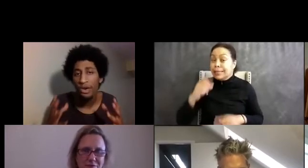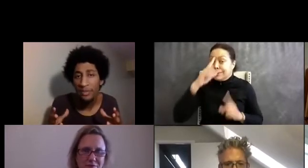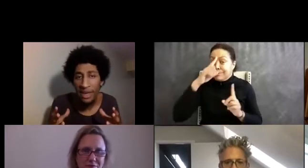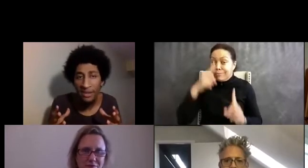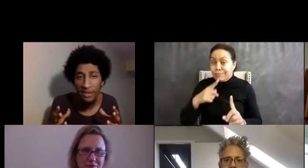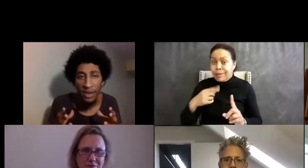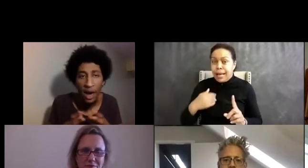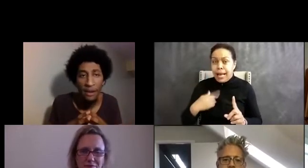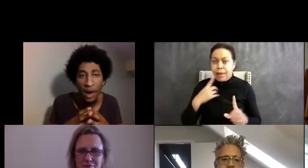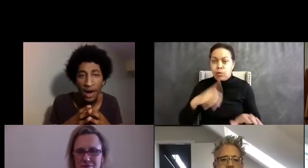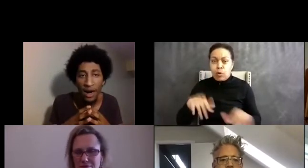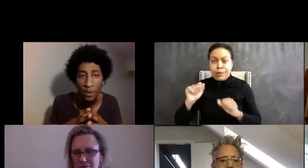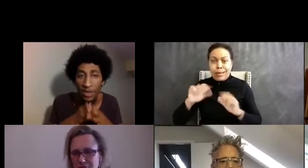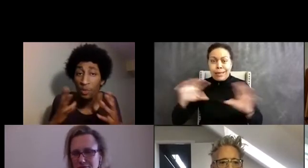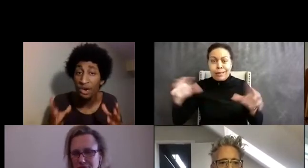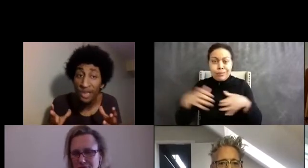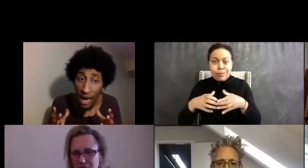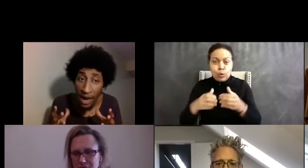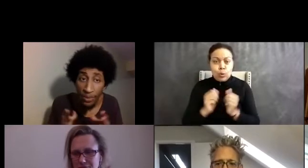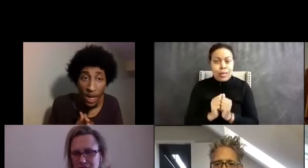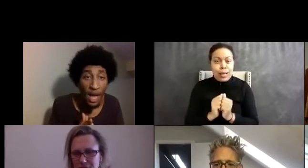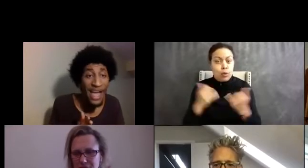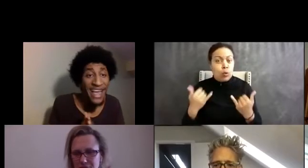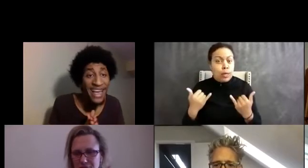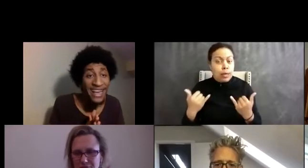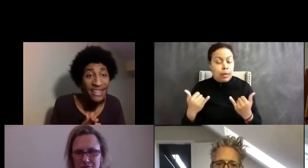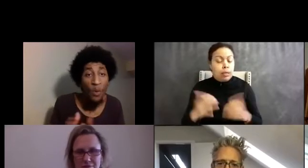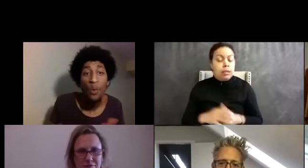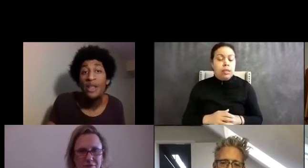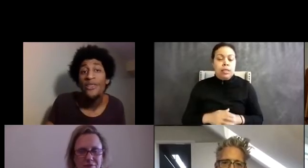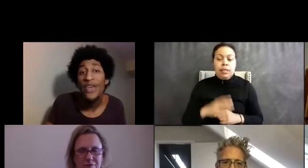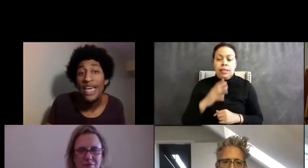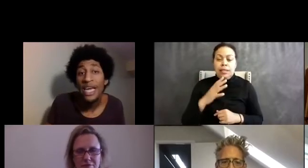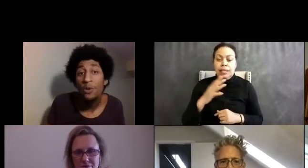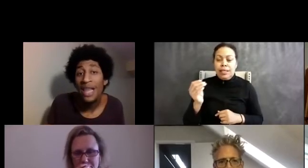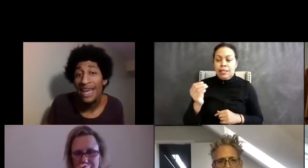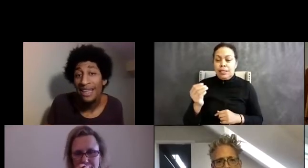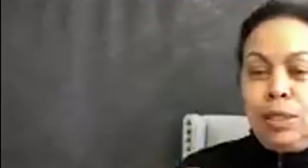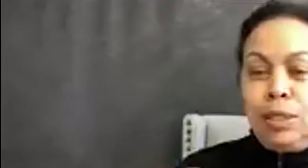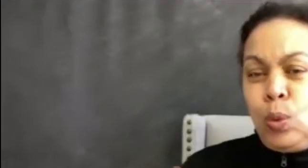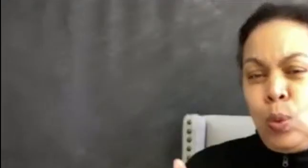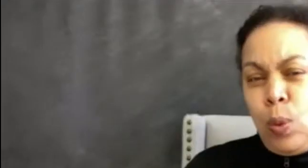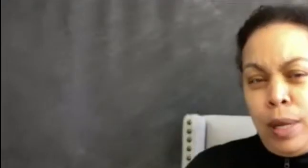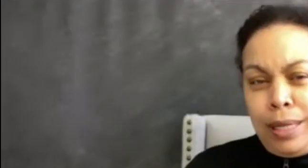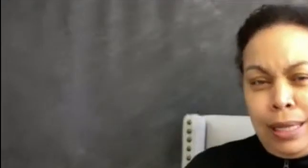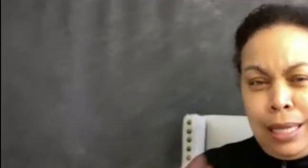this workspace, with this workshop. And one thing you'd like to